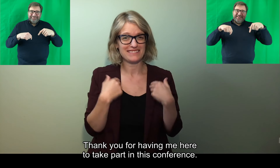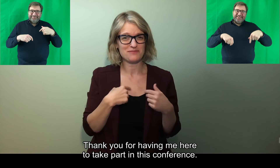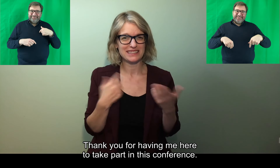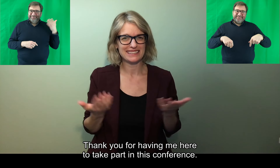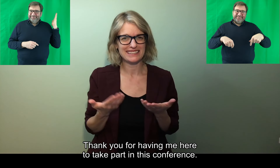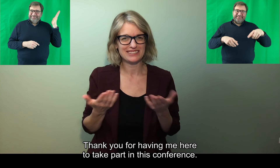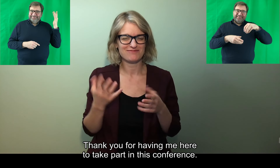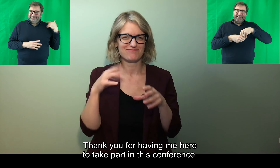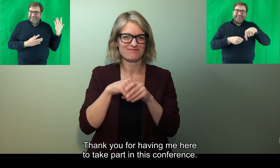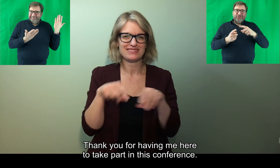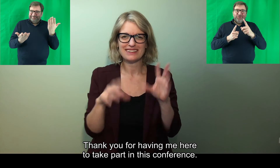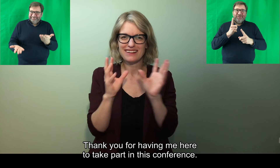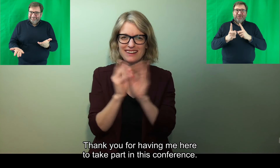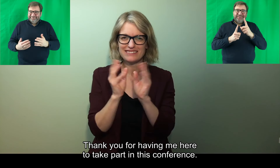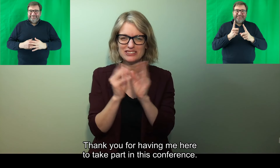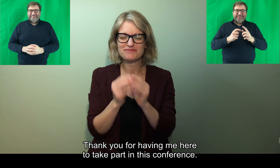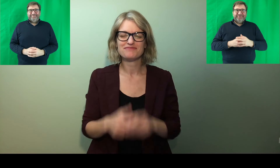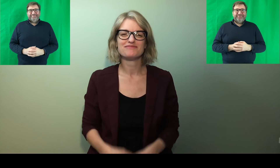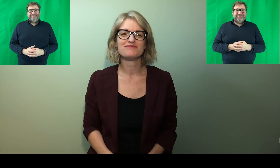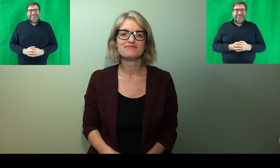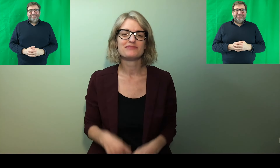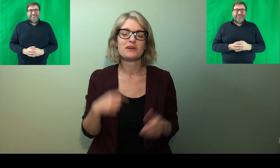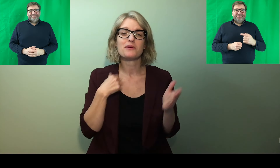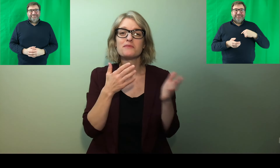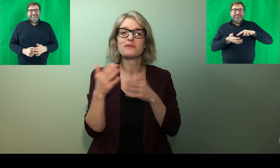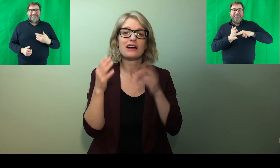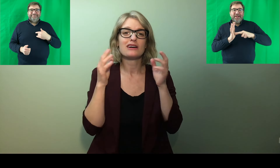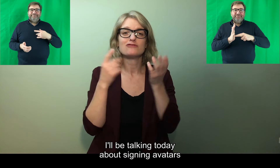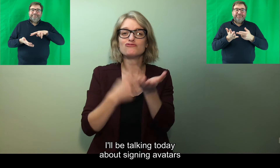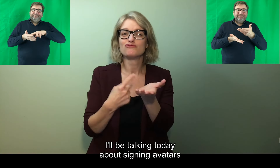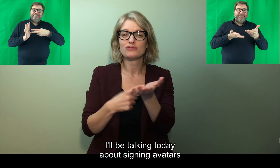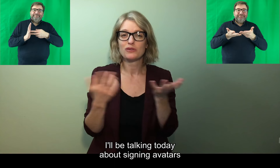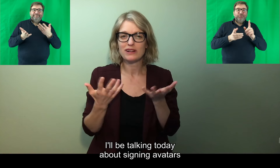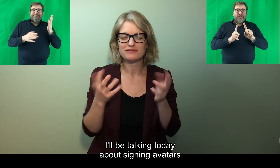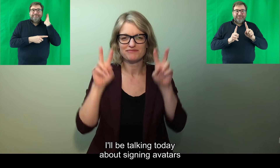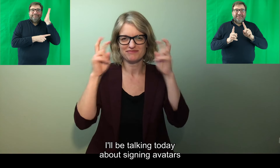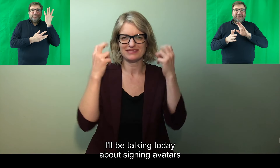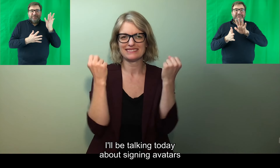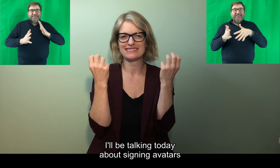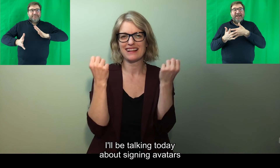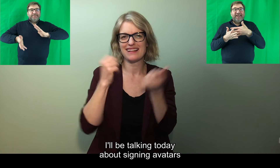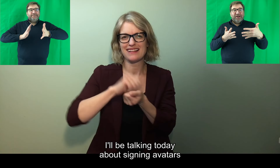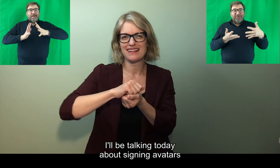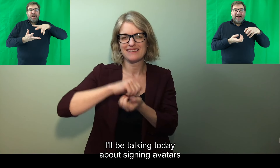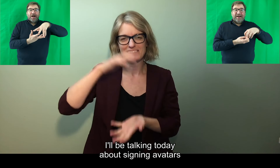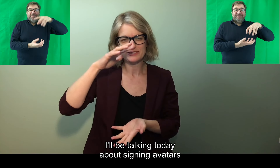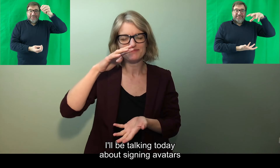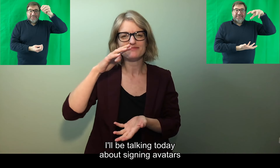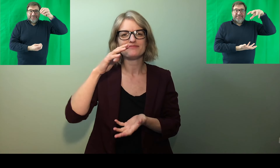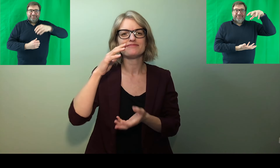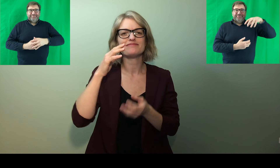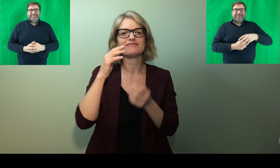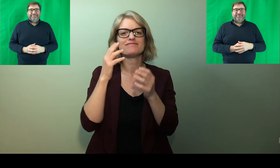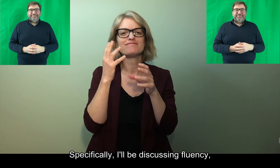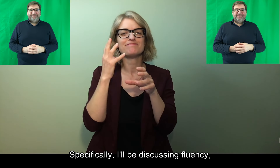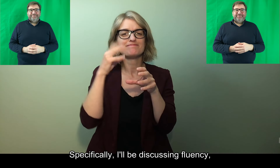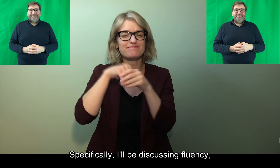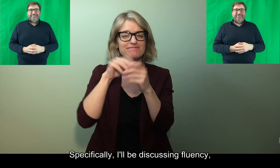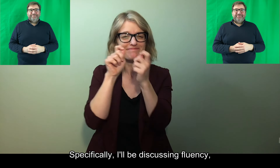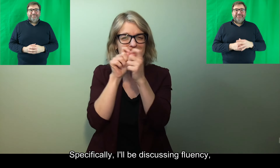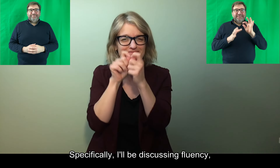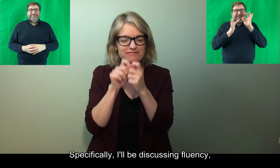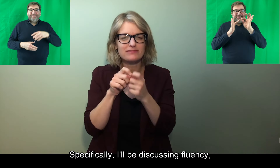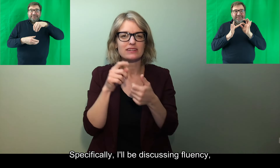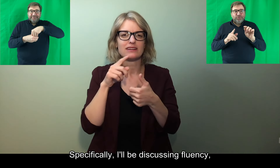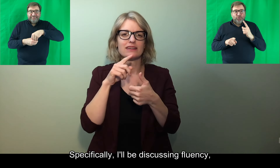for having me here to take part in this conference. I'll be talking today about signing avatars.